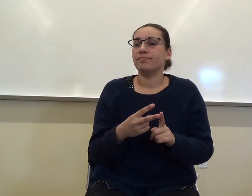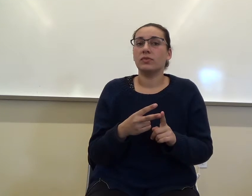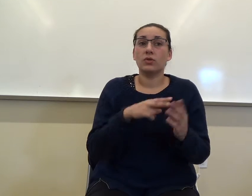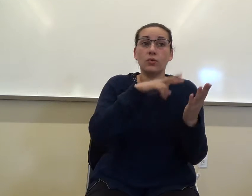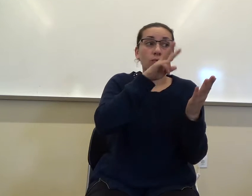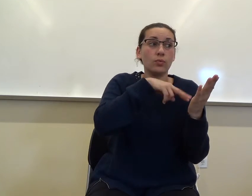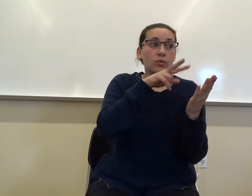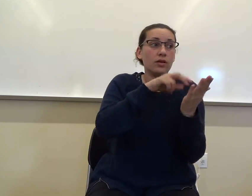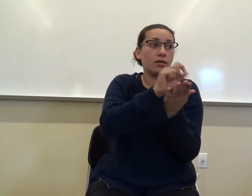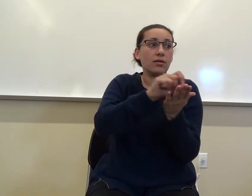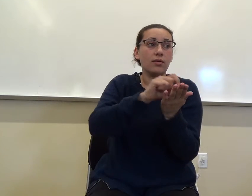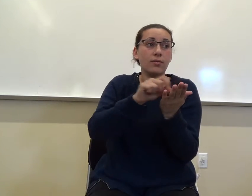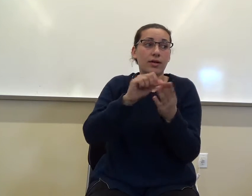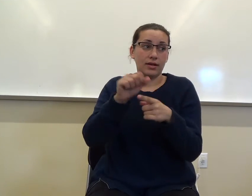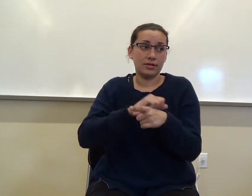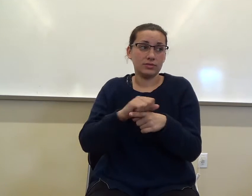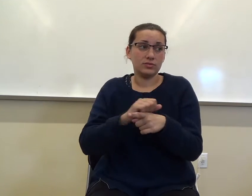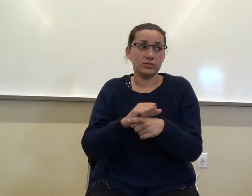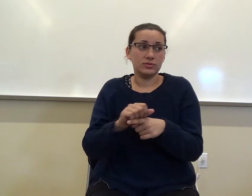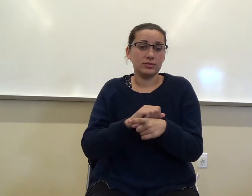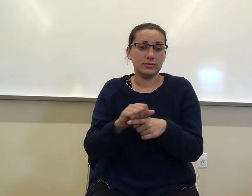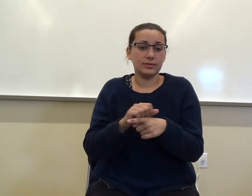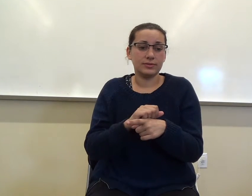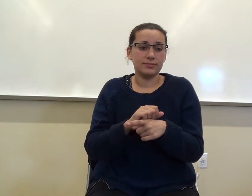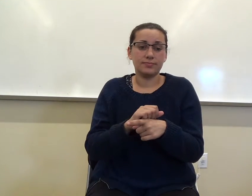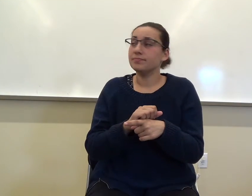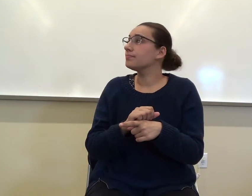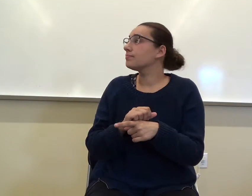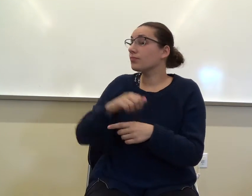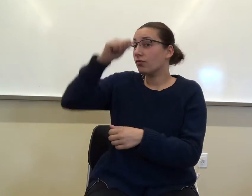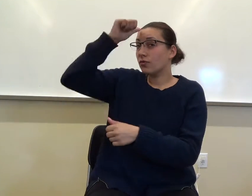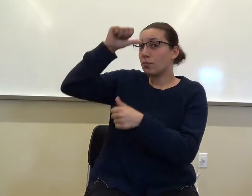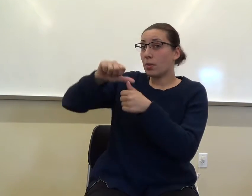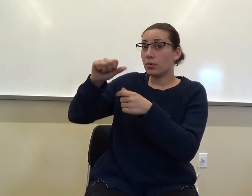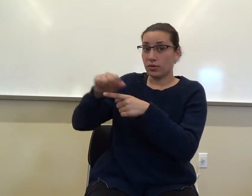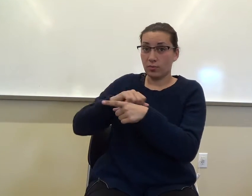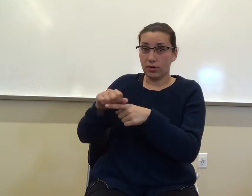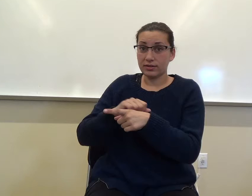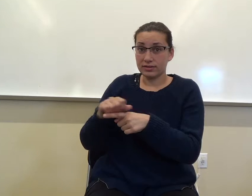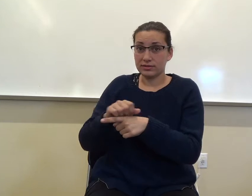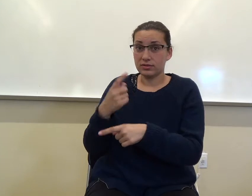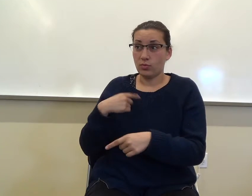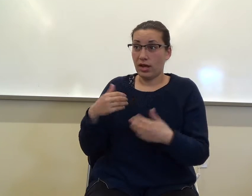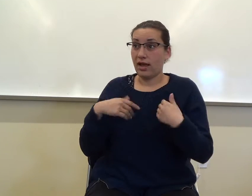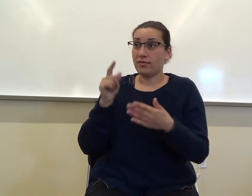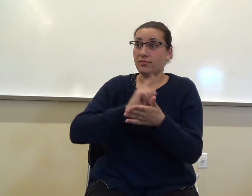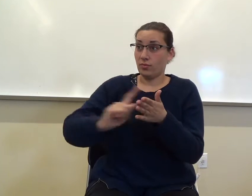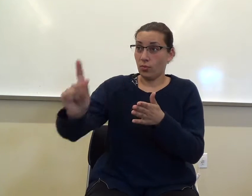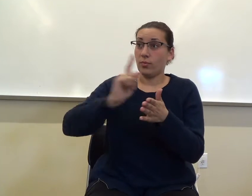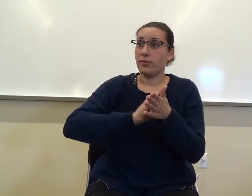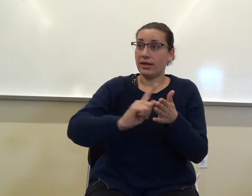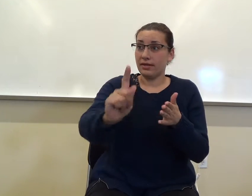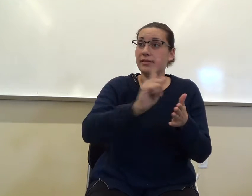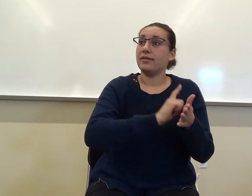exercises, and remember that these reading and writing exercises that we have every week are